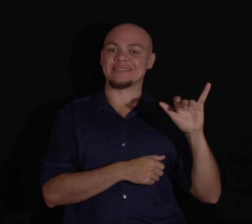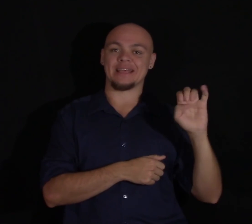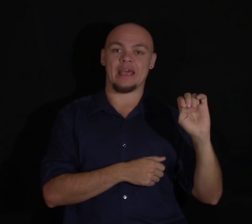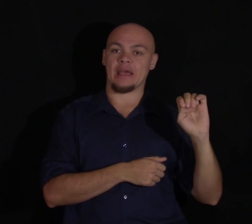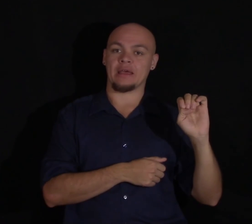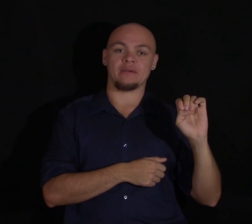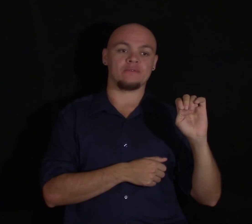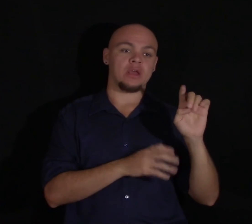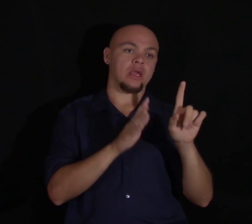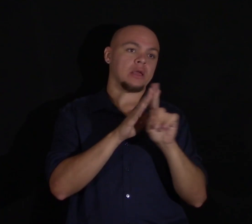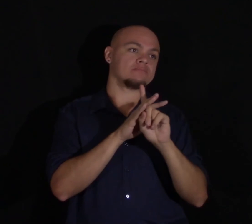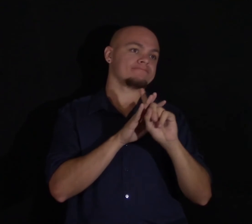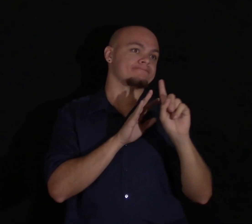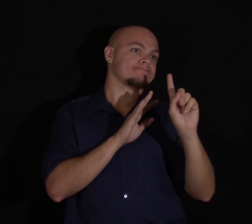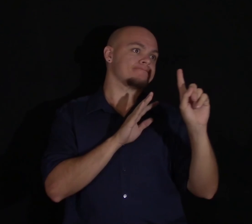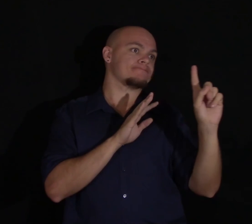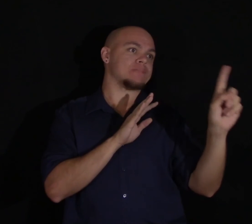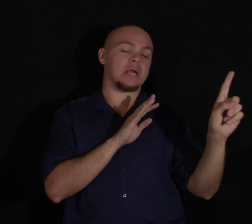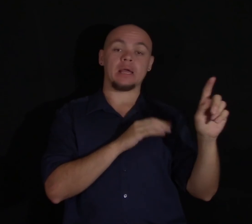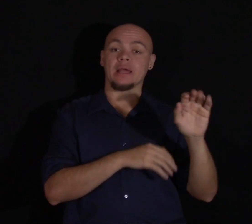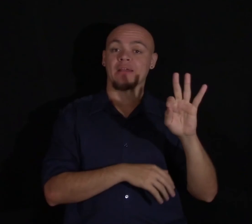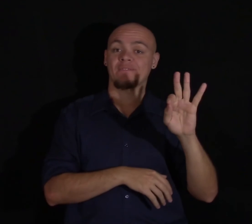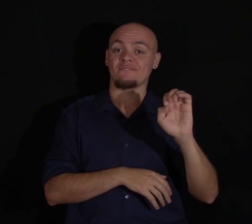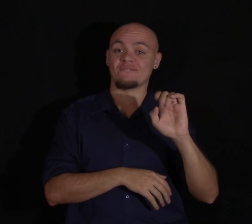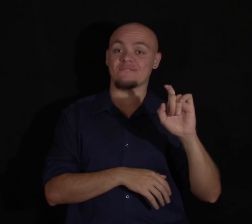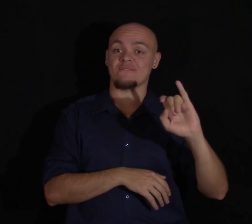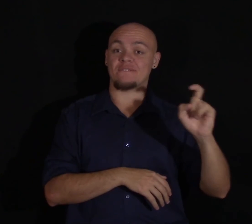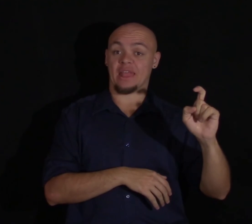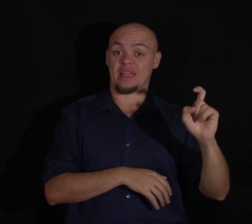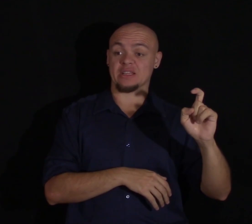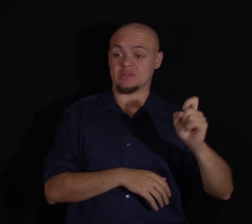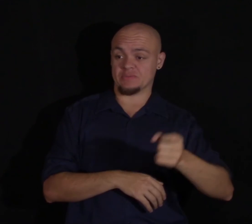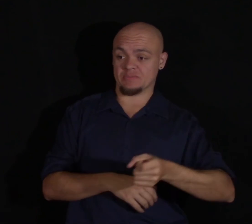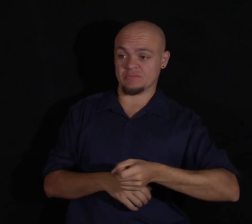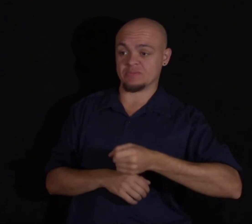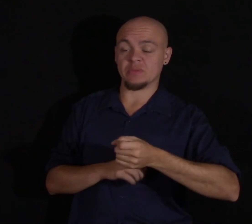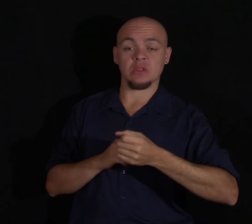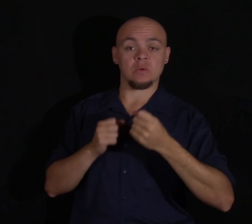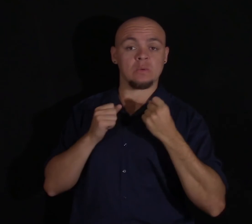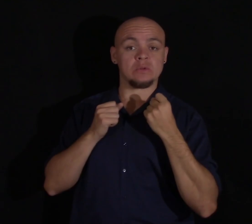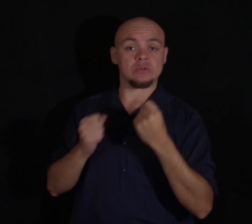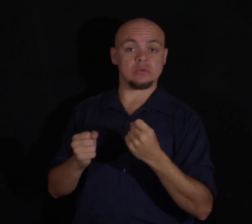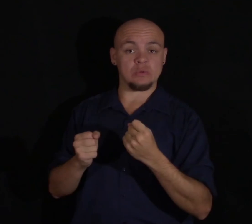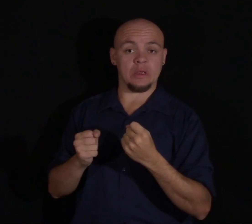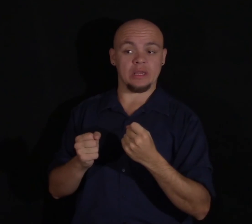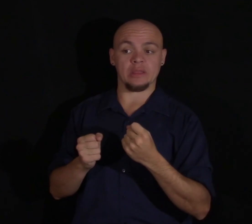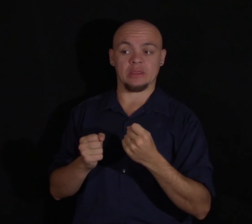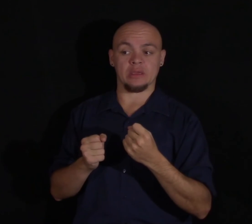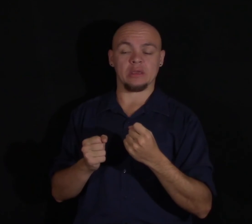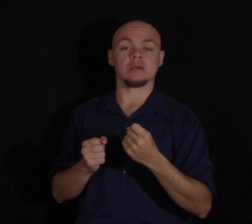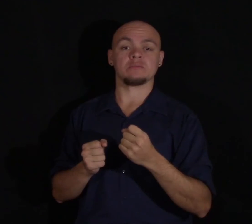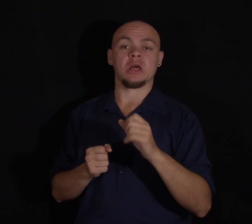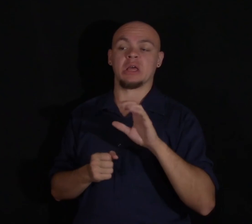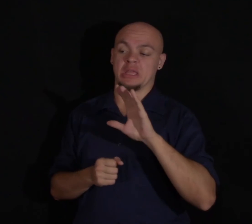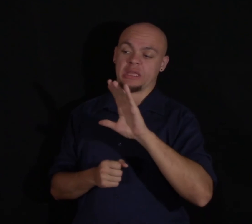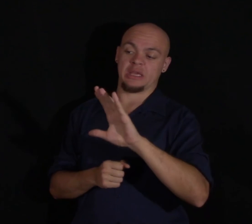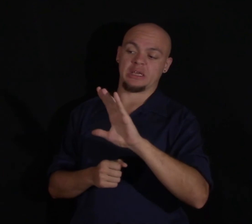of the cottage. Felix darted forward, and with supernatural force tore me from his father, to whose knees